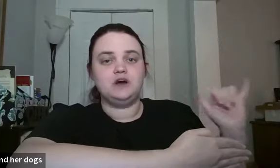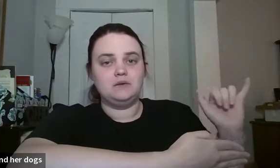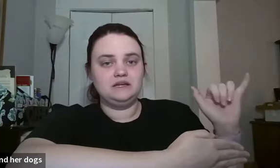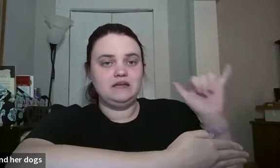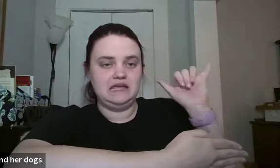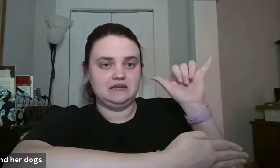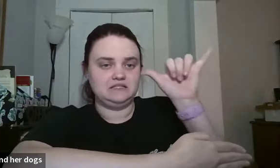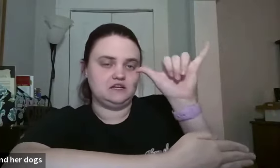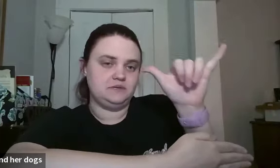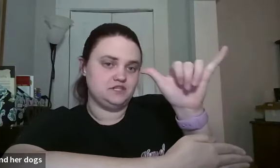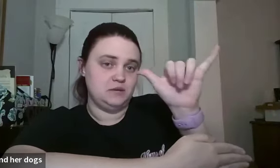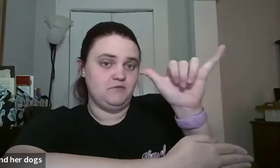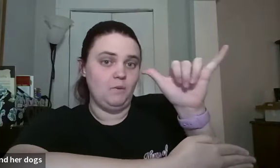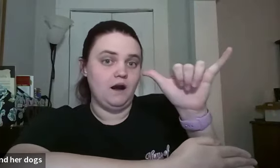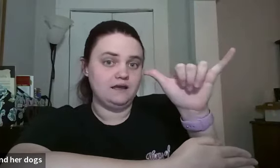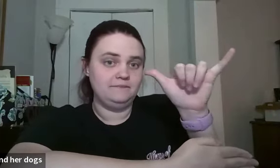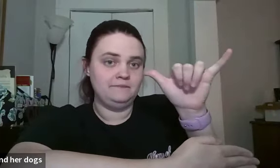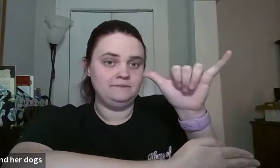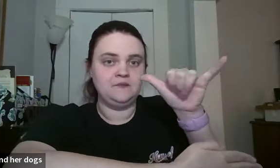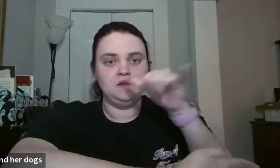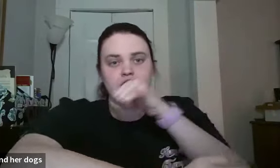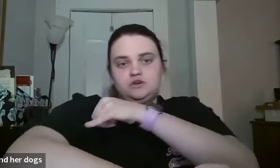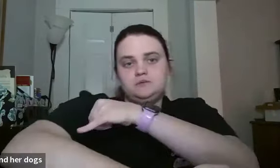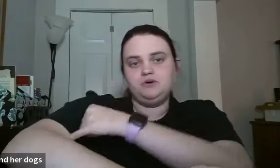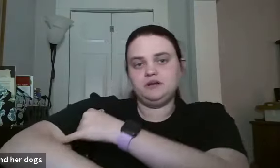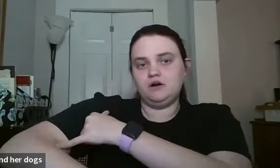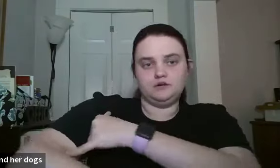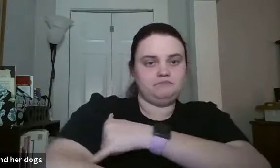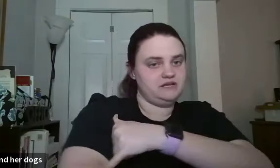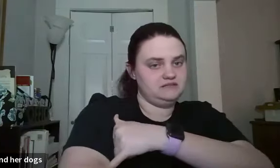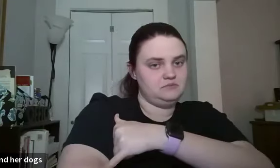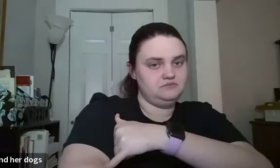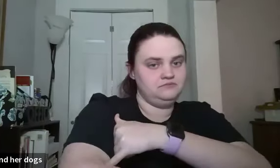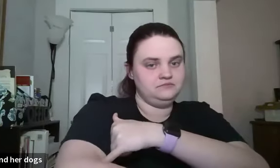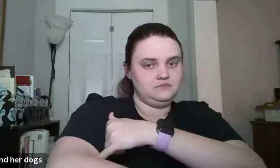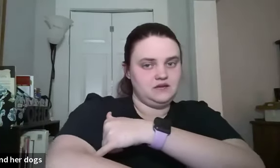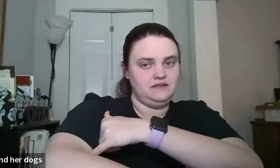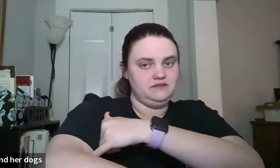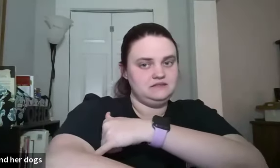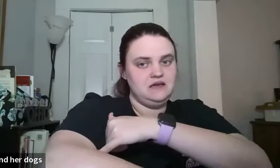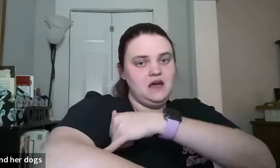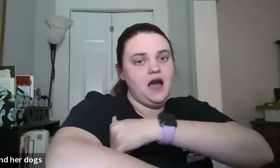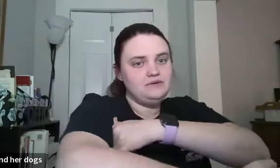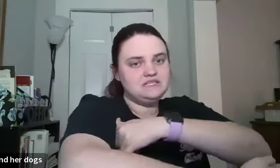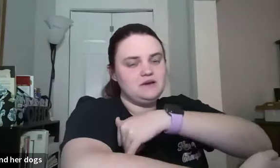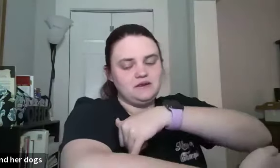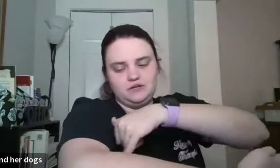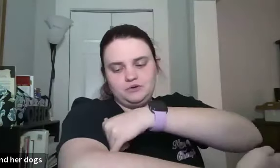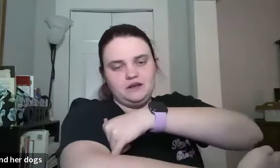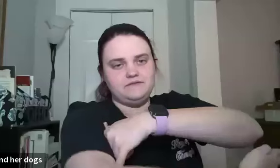dominant hand is going to be the shape of a Y. You're going to put it on your bicep. Okay, like this. I always think about like when you're putting a